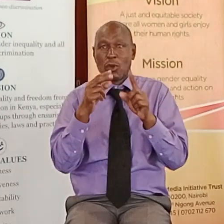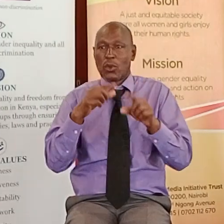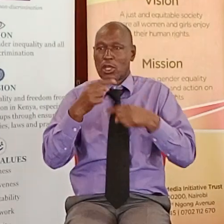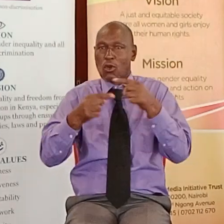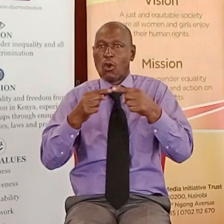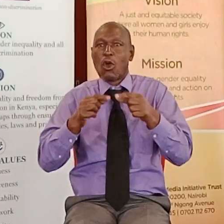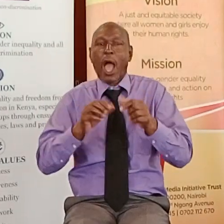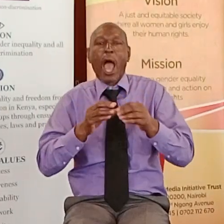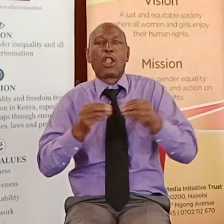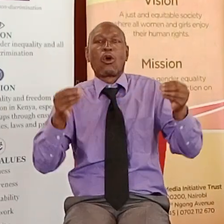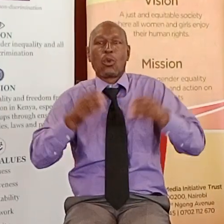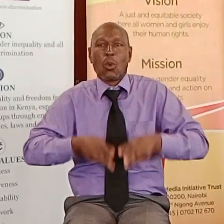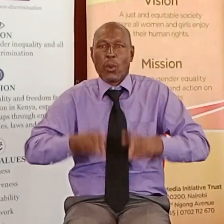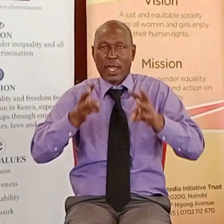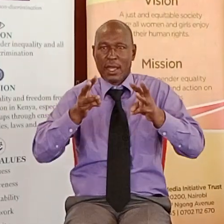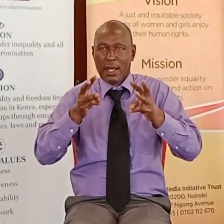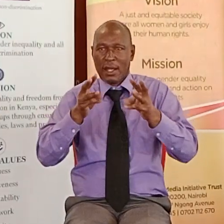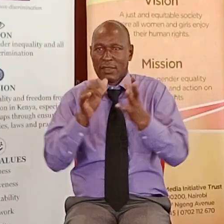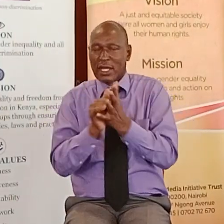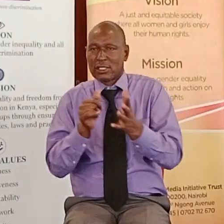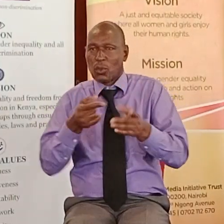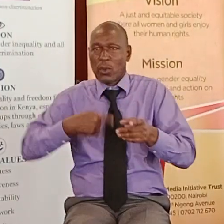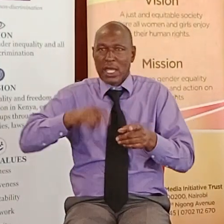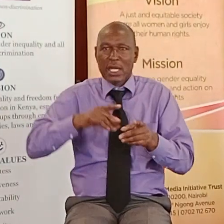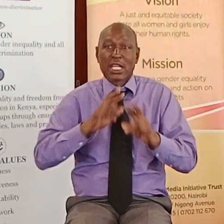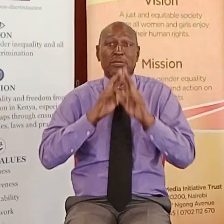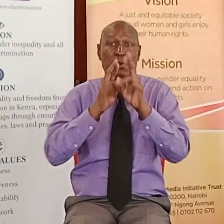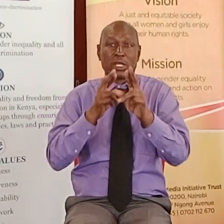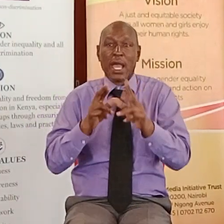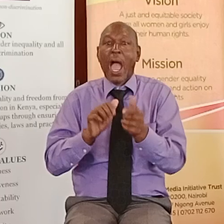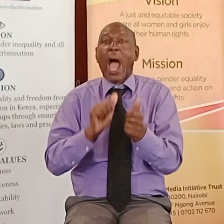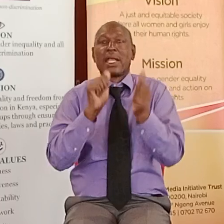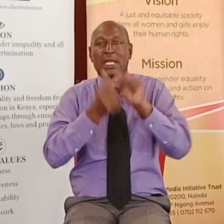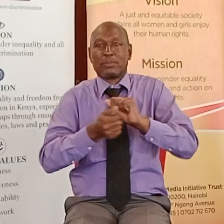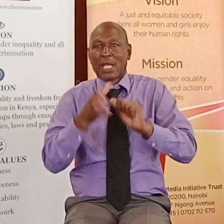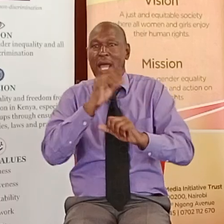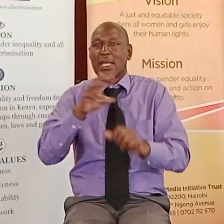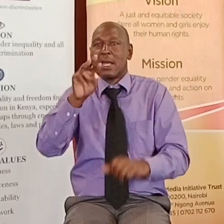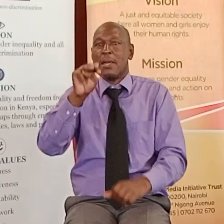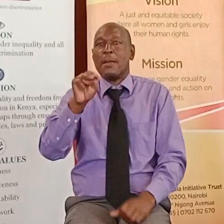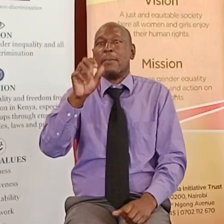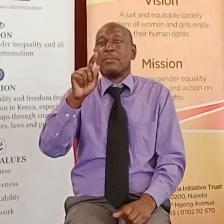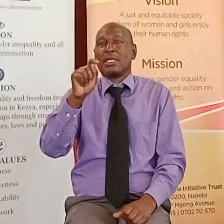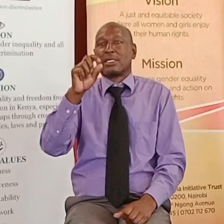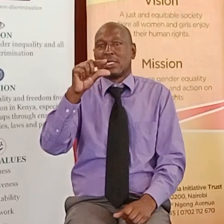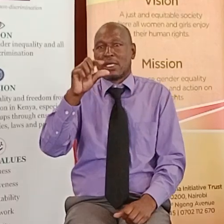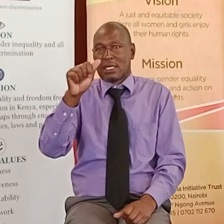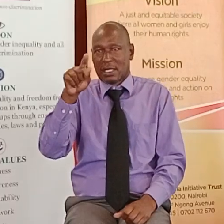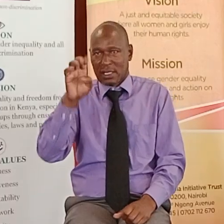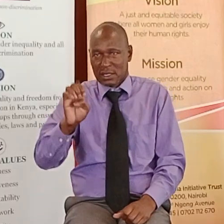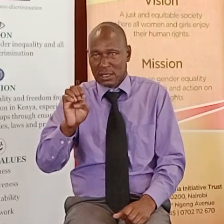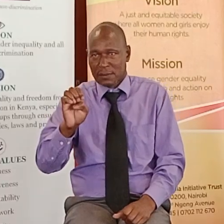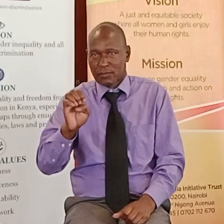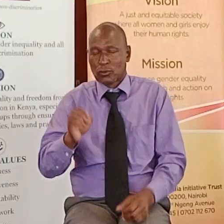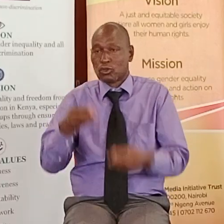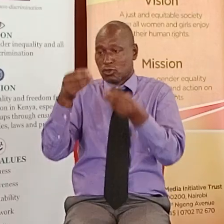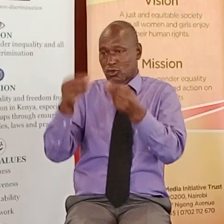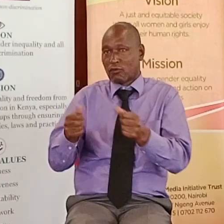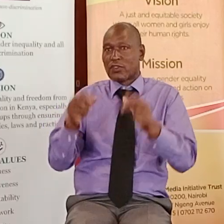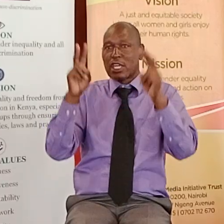that we respond, we adapt, and we mitigate appropriately to the issues of climate change.